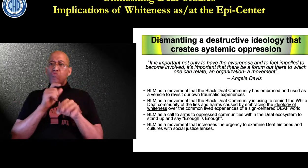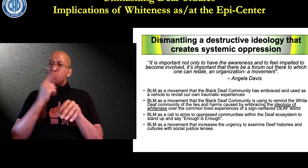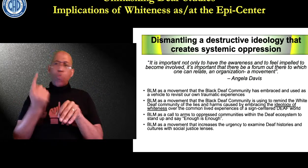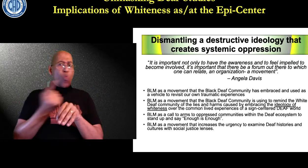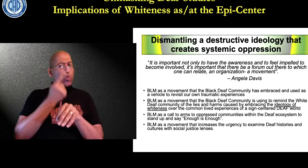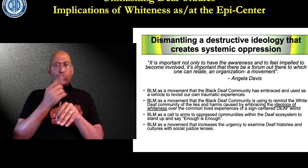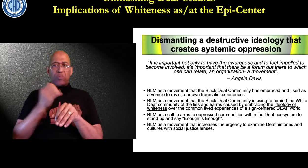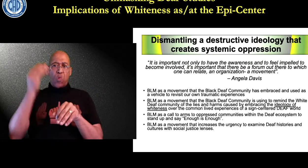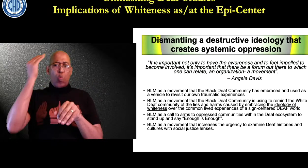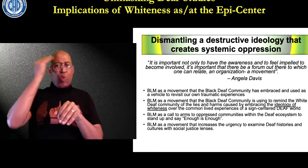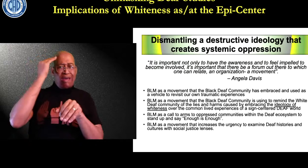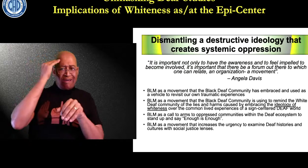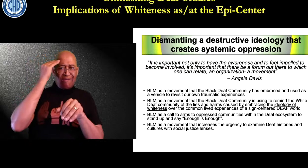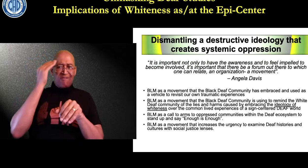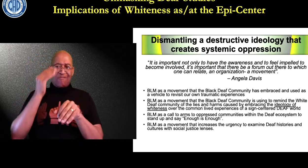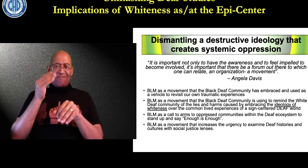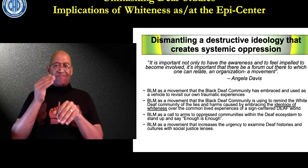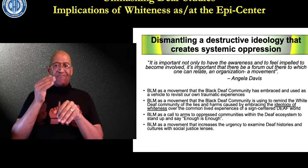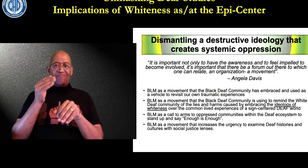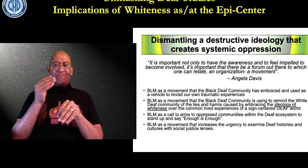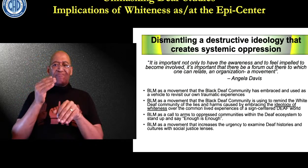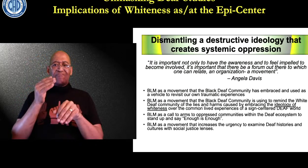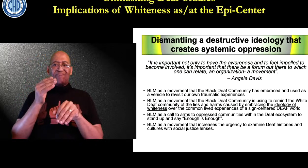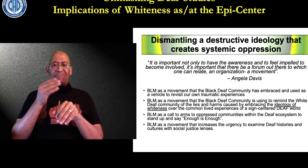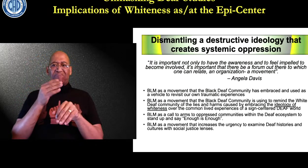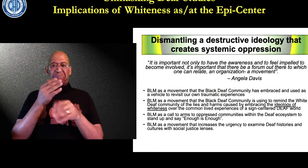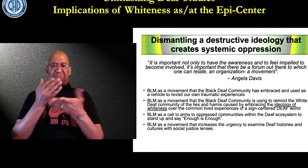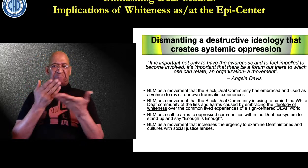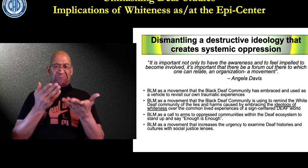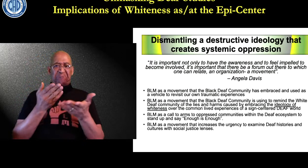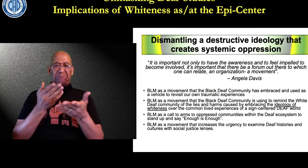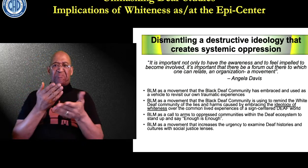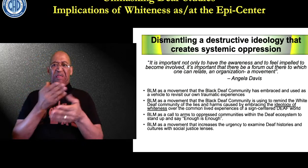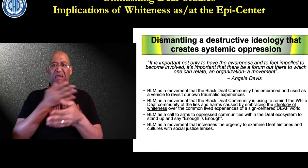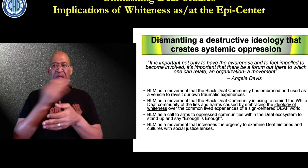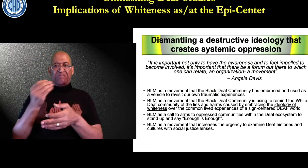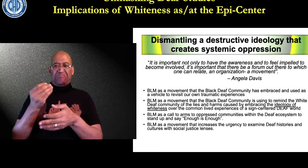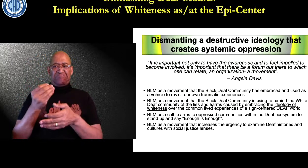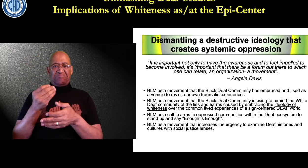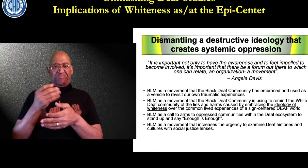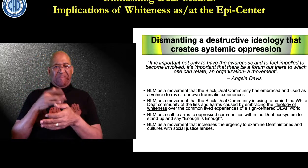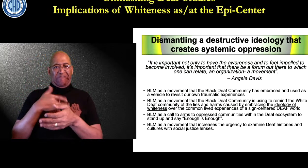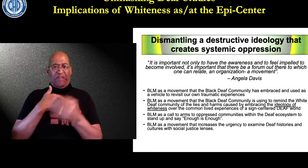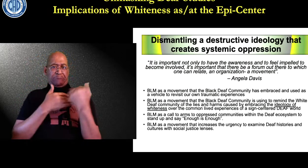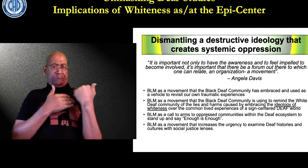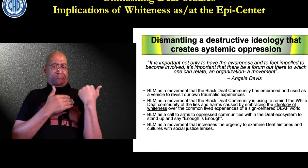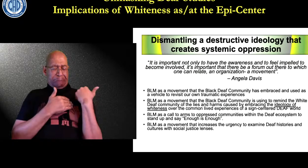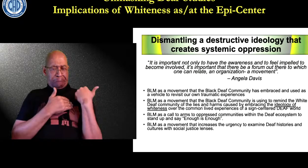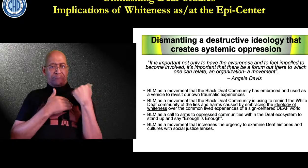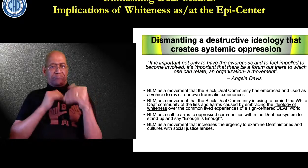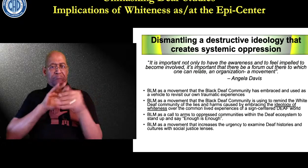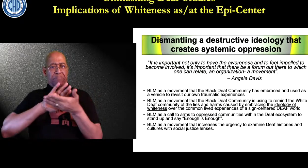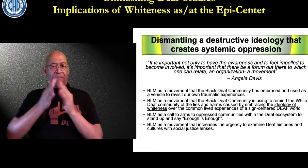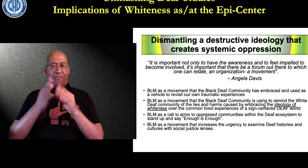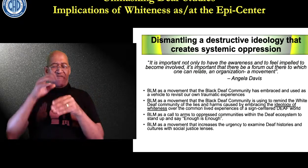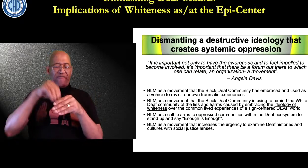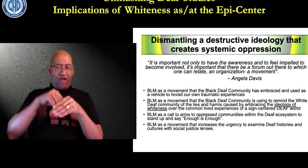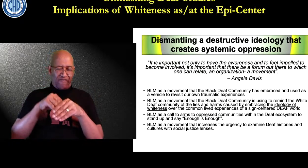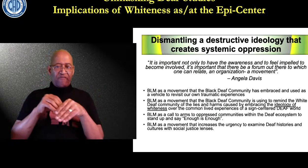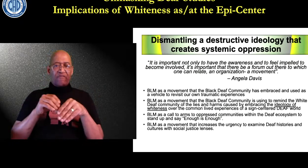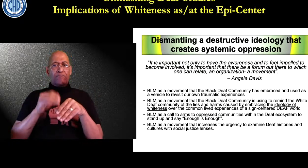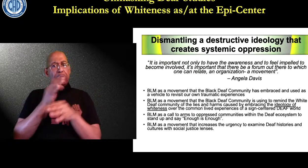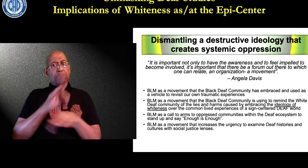Angela Davis said, it's important not only to have the awareness